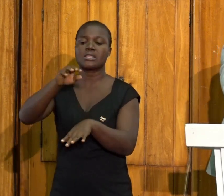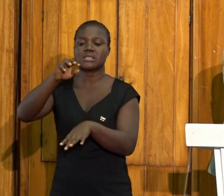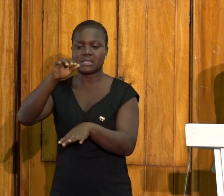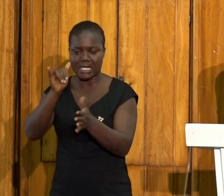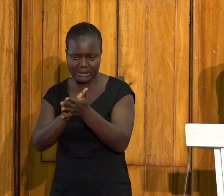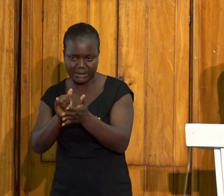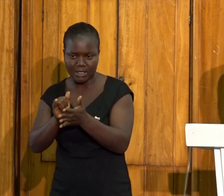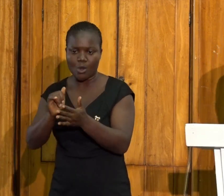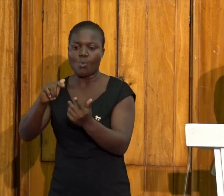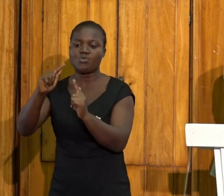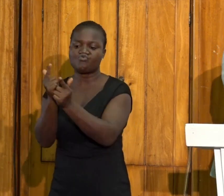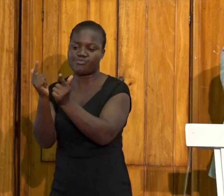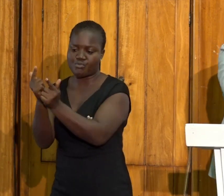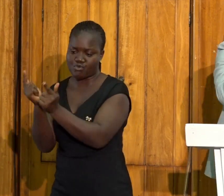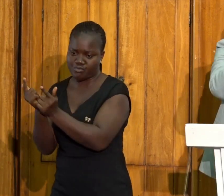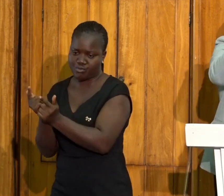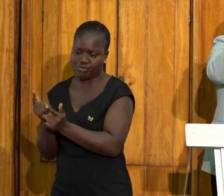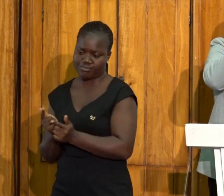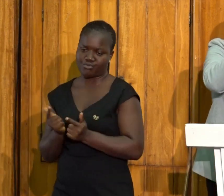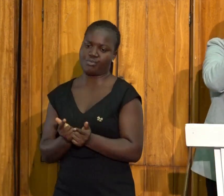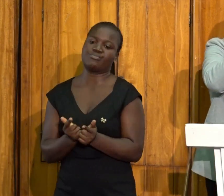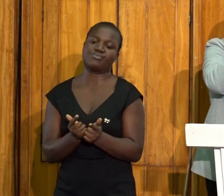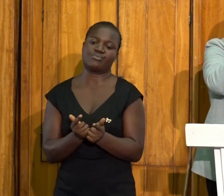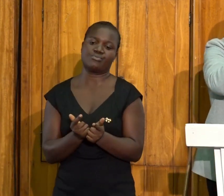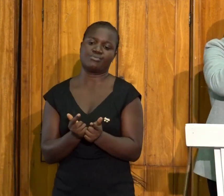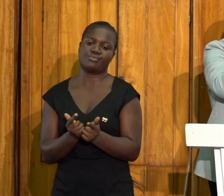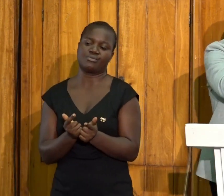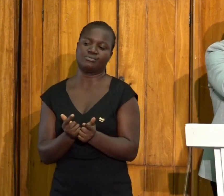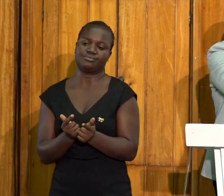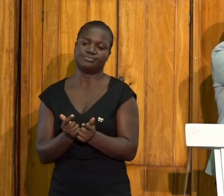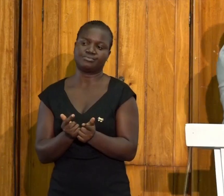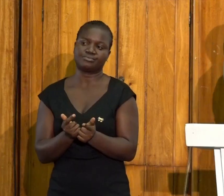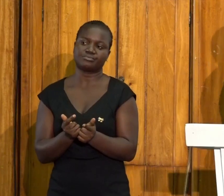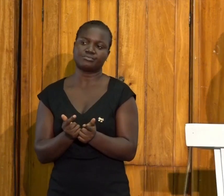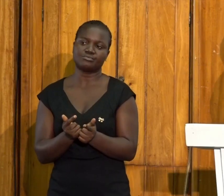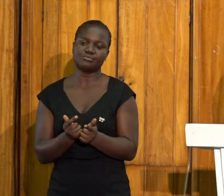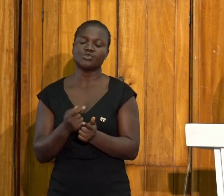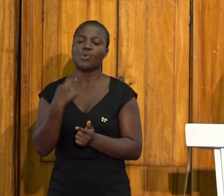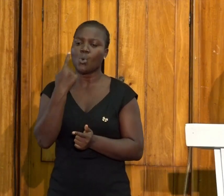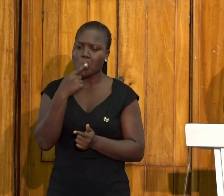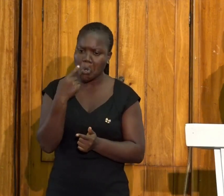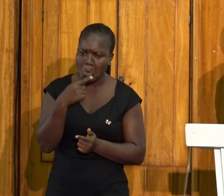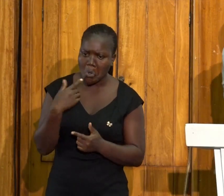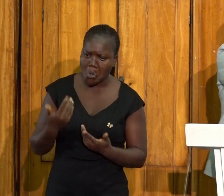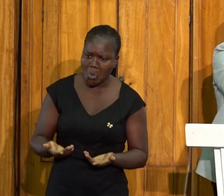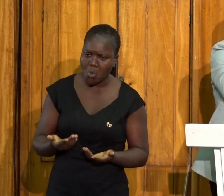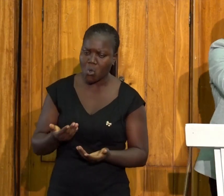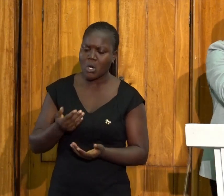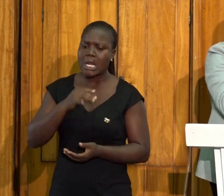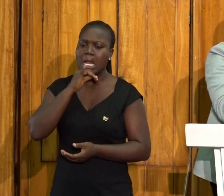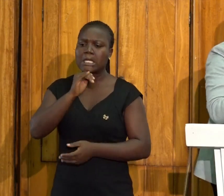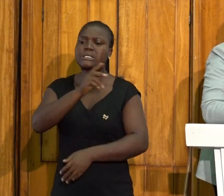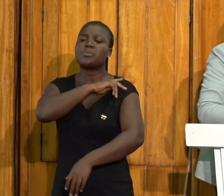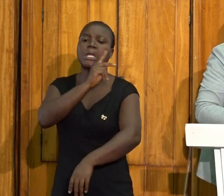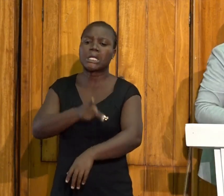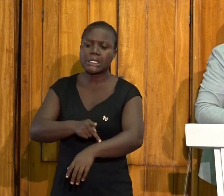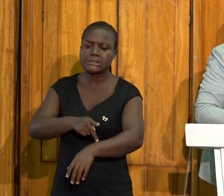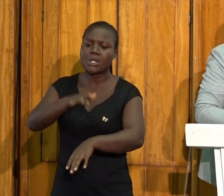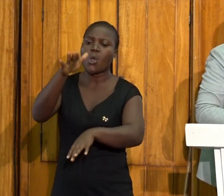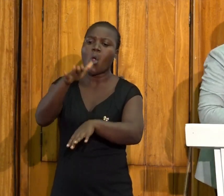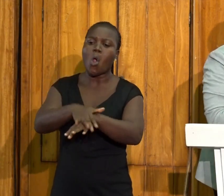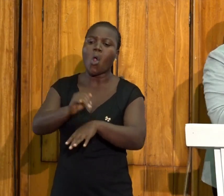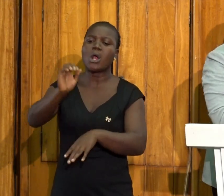them based on who is the previous slide, who is conceiving on oral, who is conceiving on